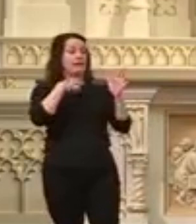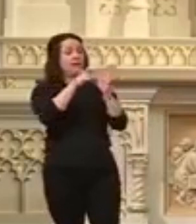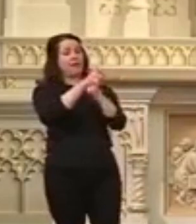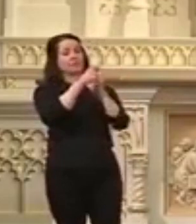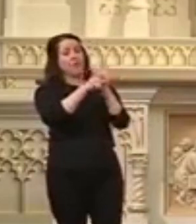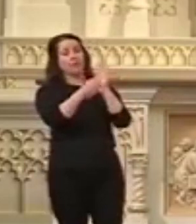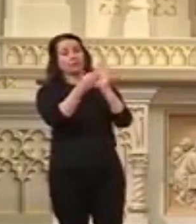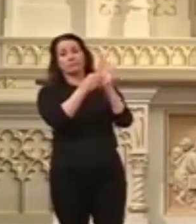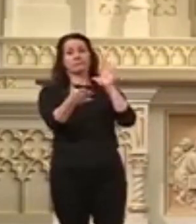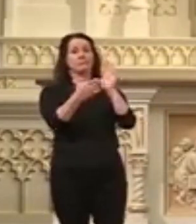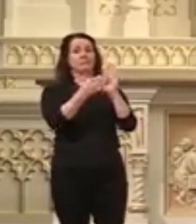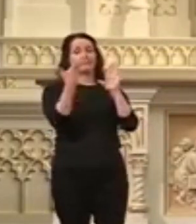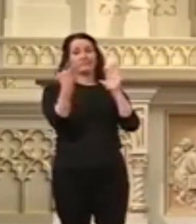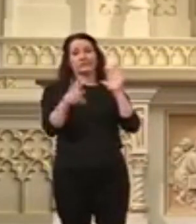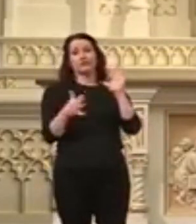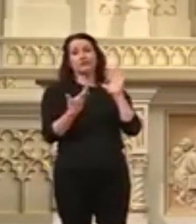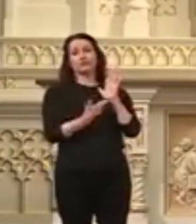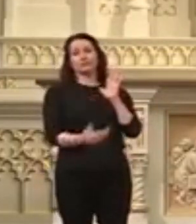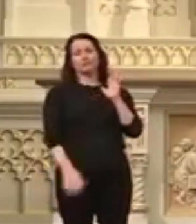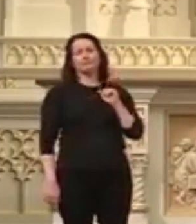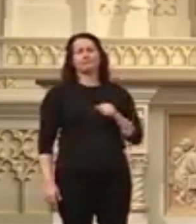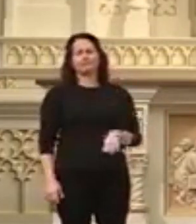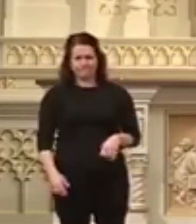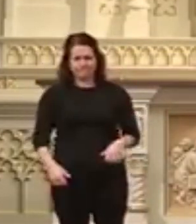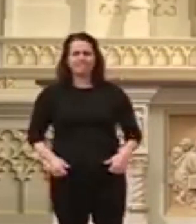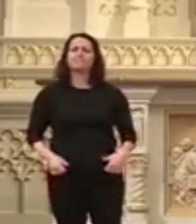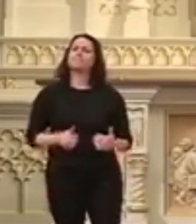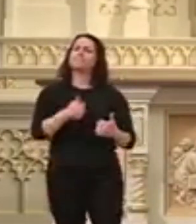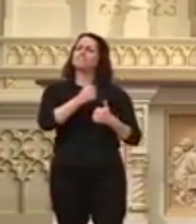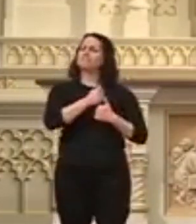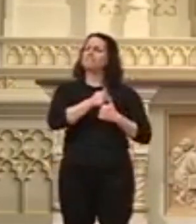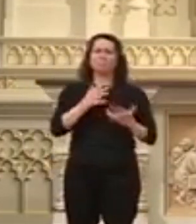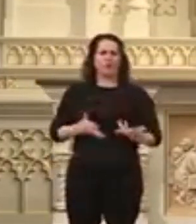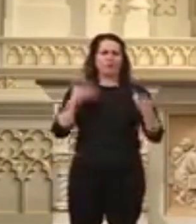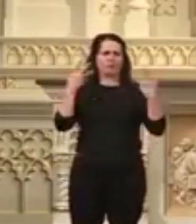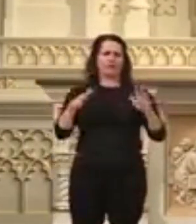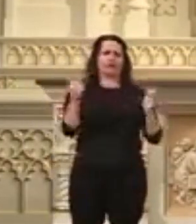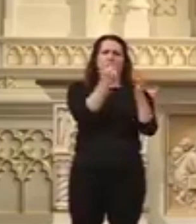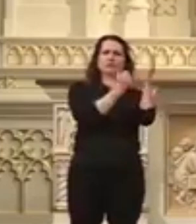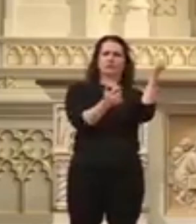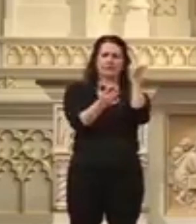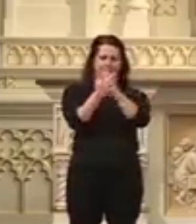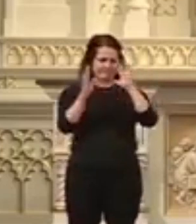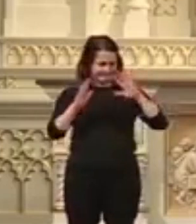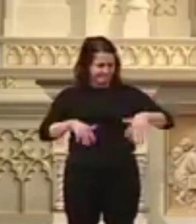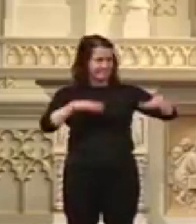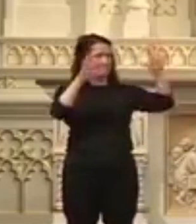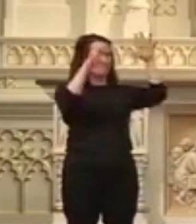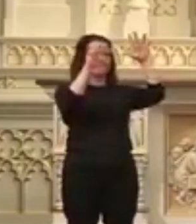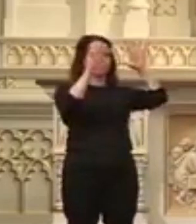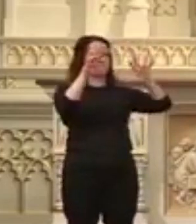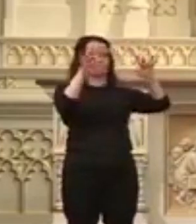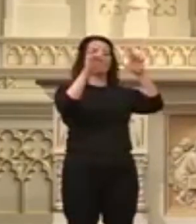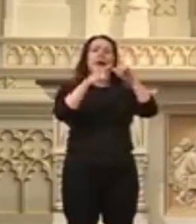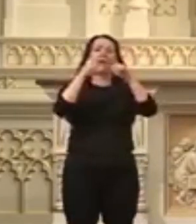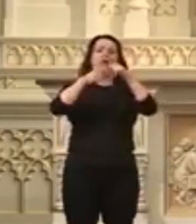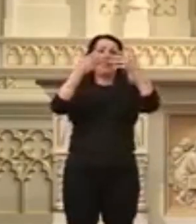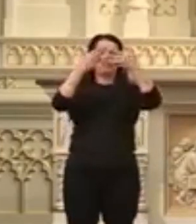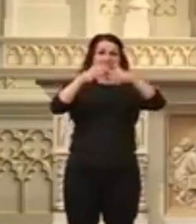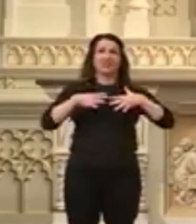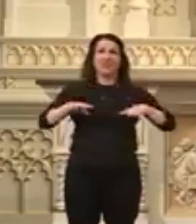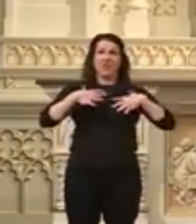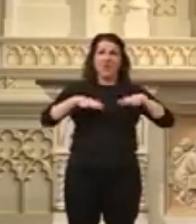written. When the soldiers had crucified Jesus, they took his clothes and divided them into four